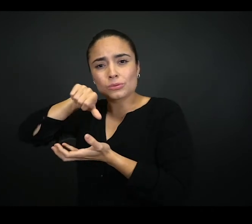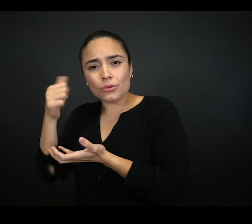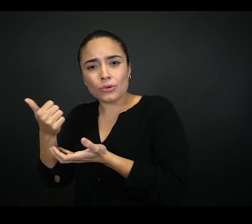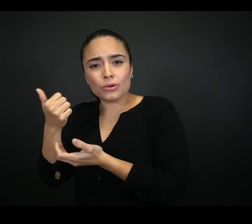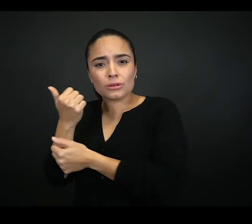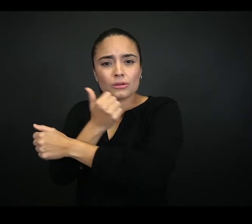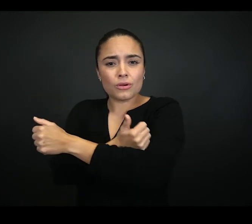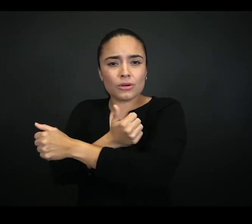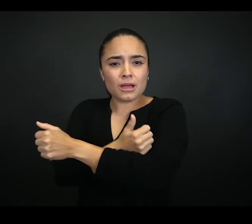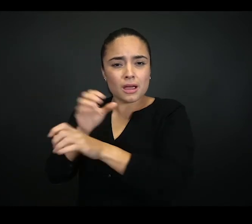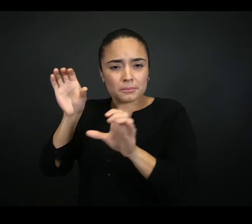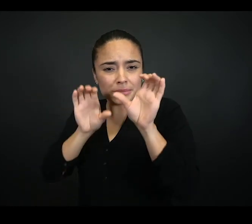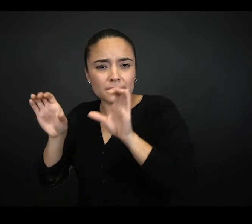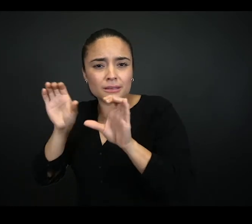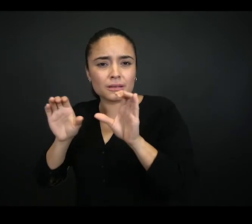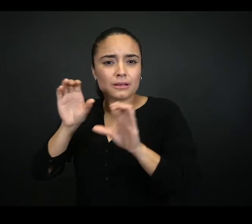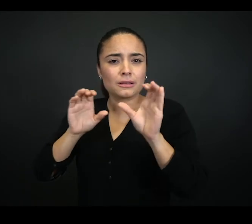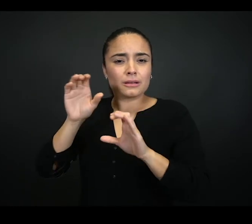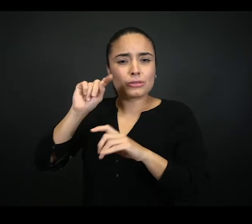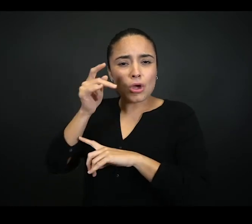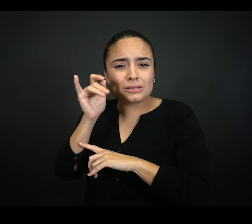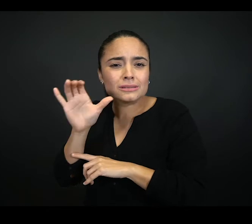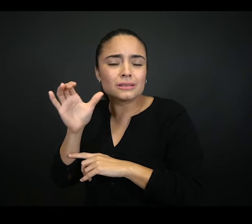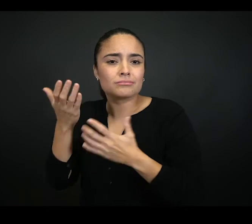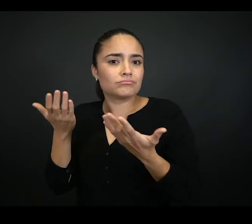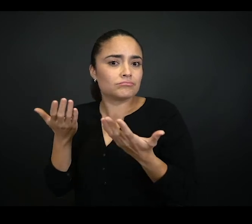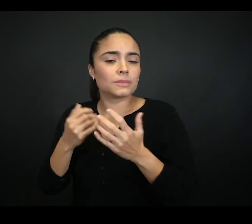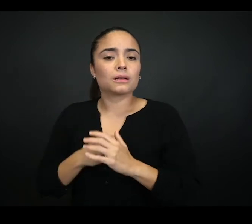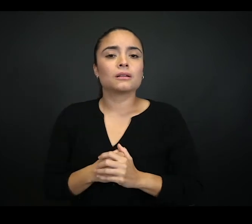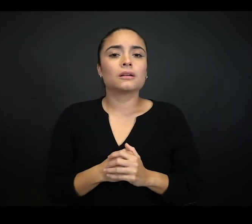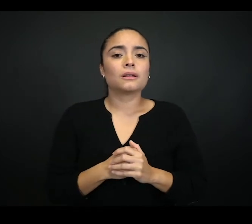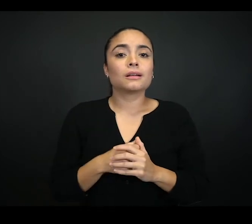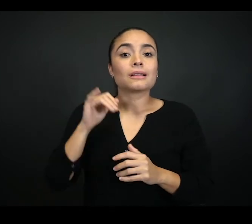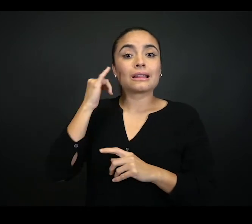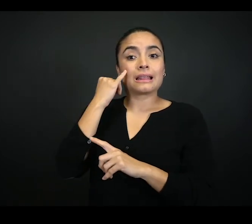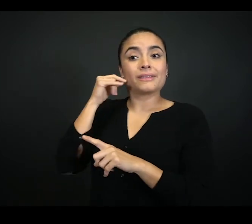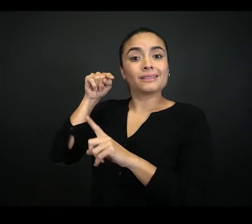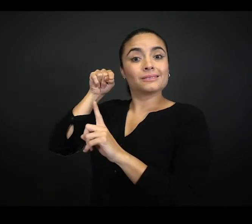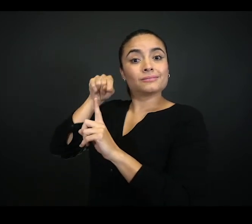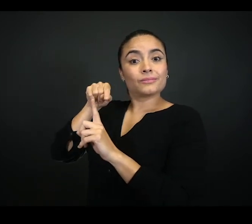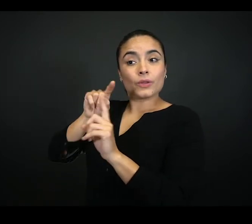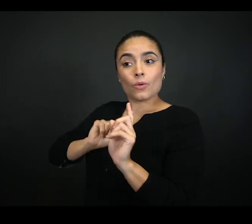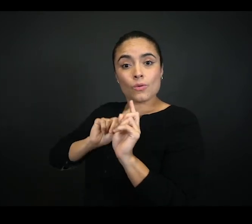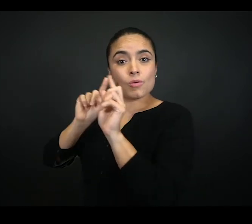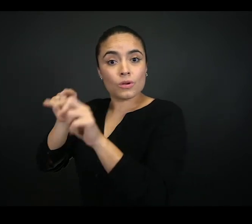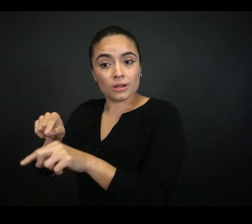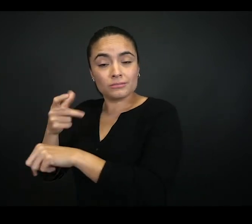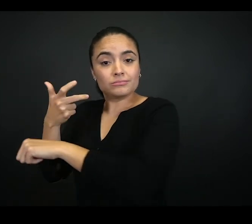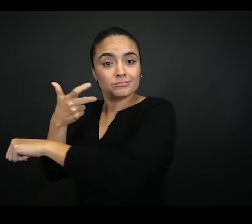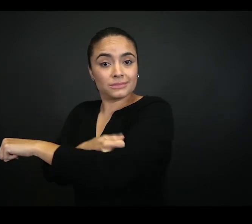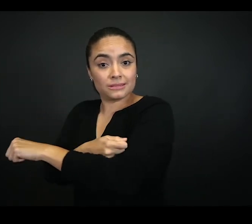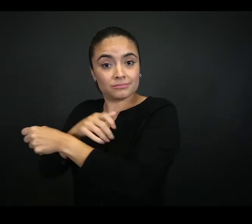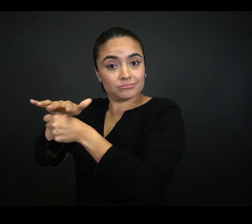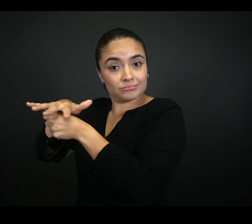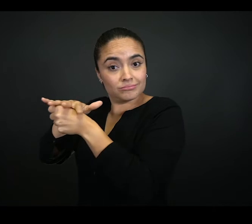else that may be very toxic in it? So having people go into services where there can